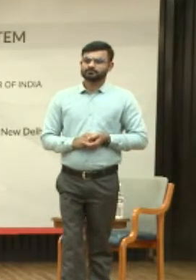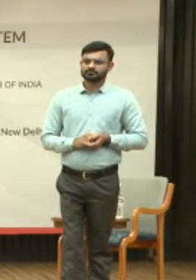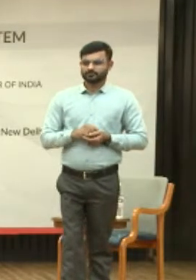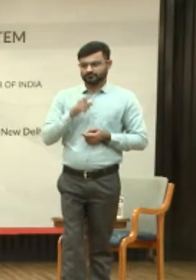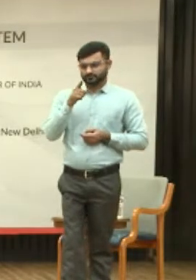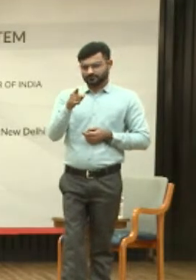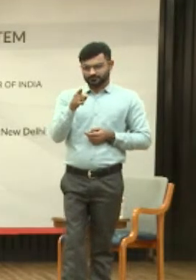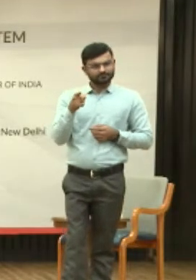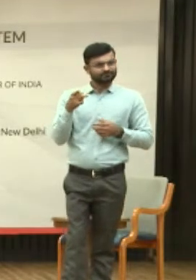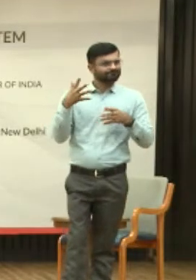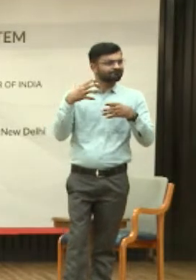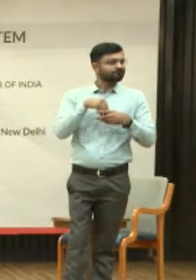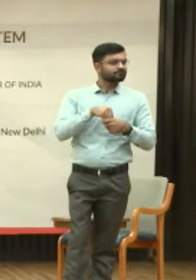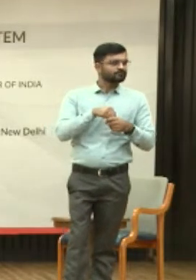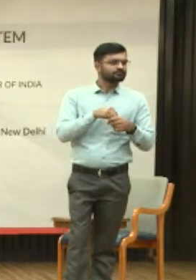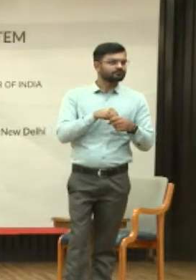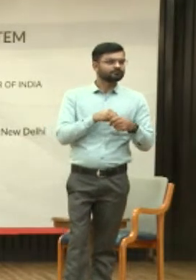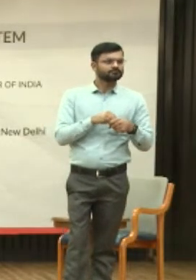that you cannot